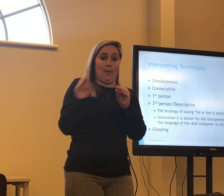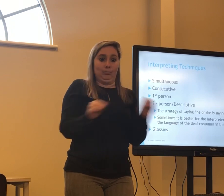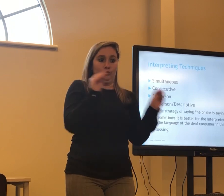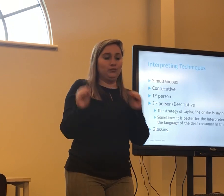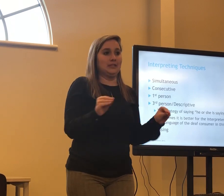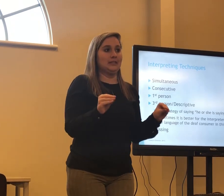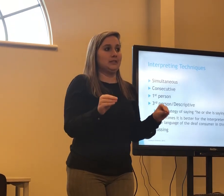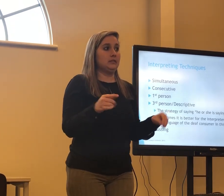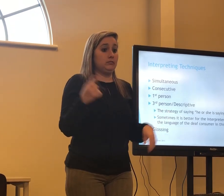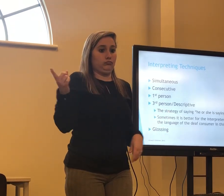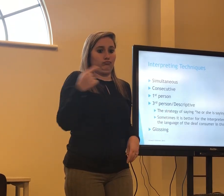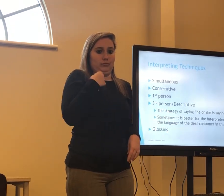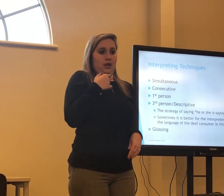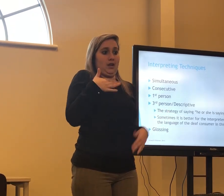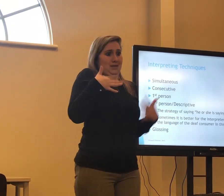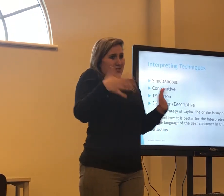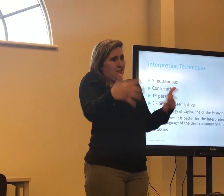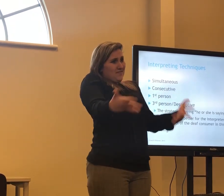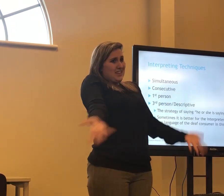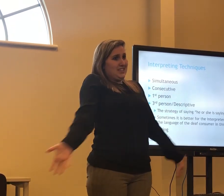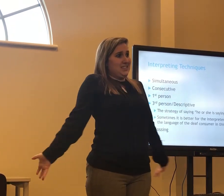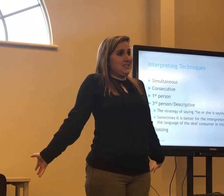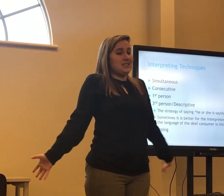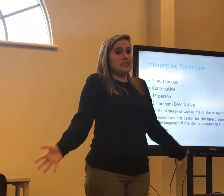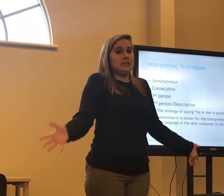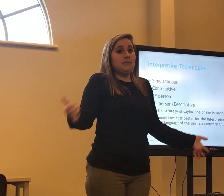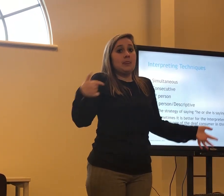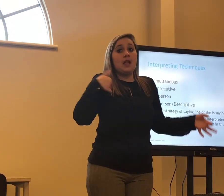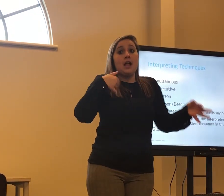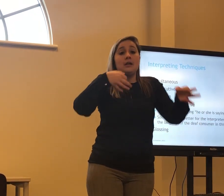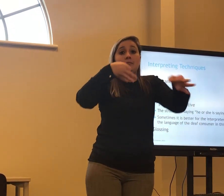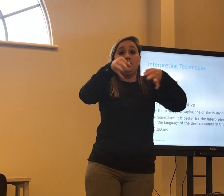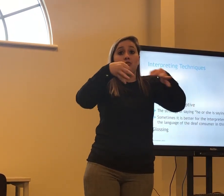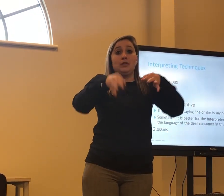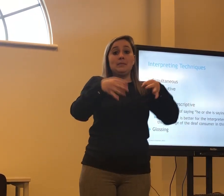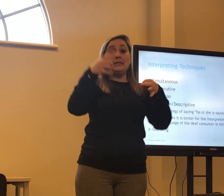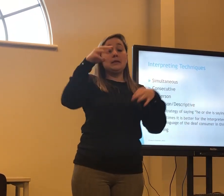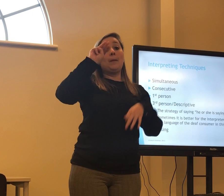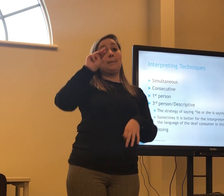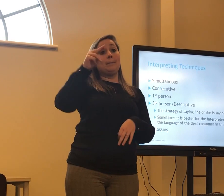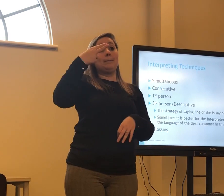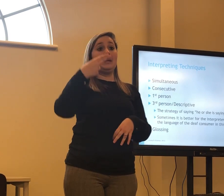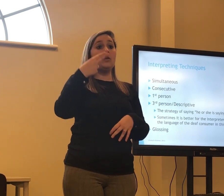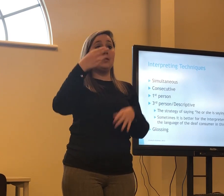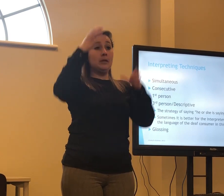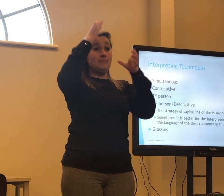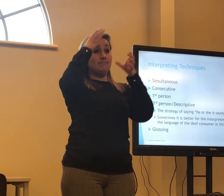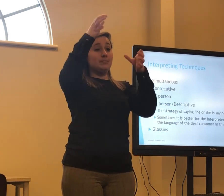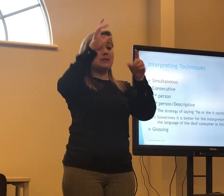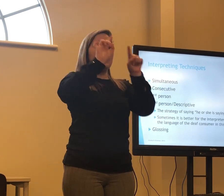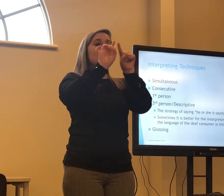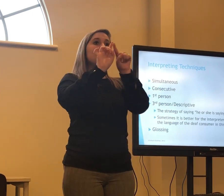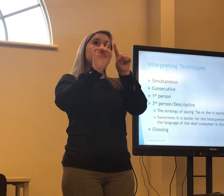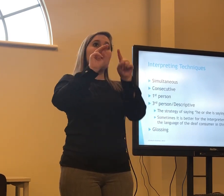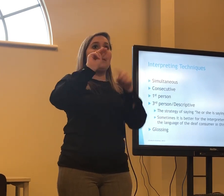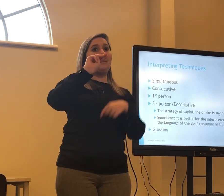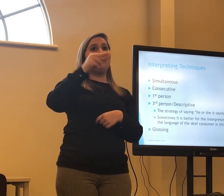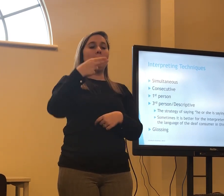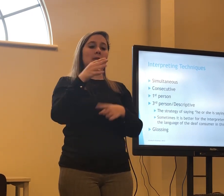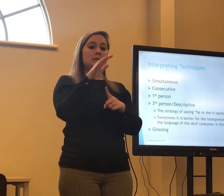So, but yes, absolutely. I'm describing these in a mental health concept and mental health settings. But mental health